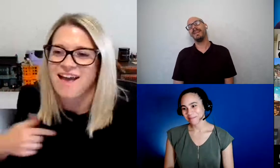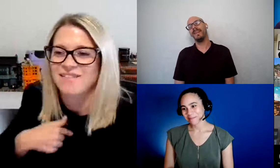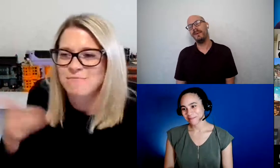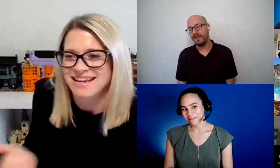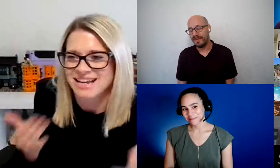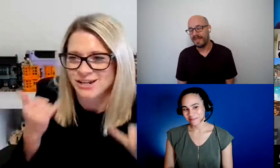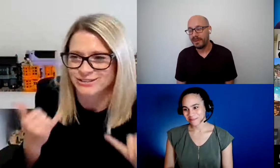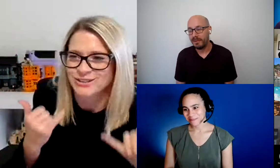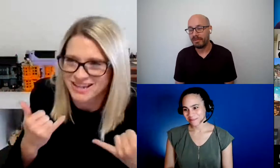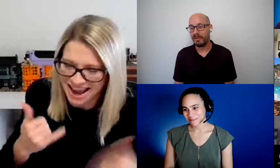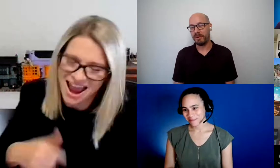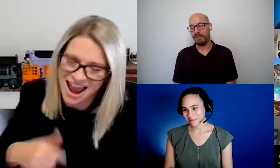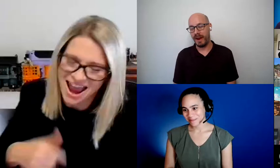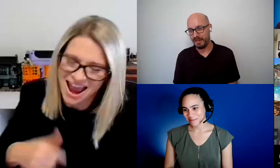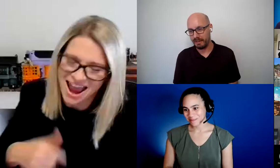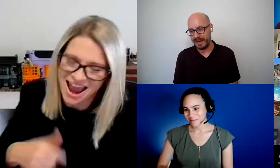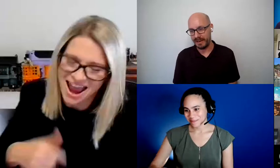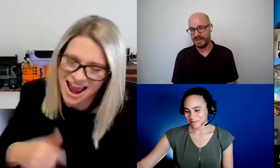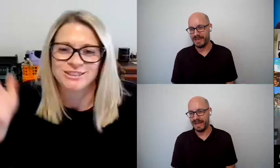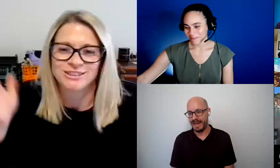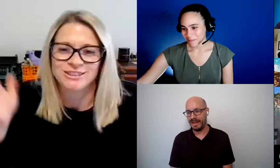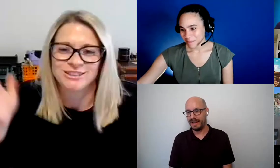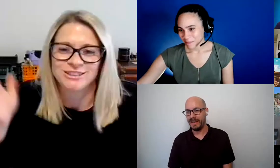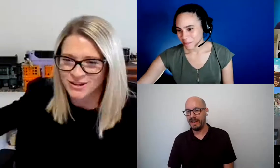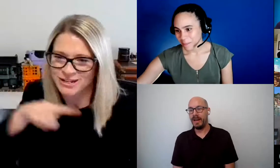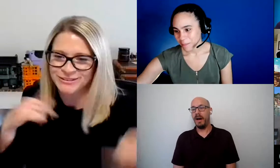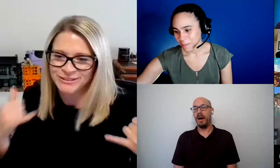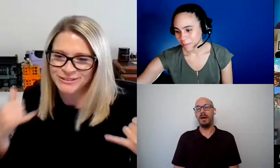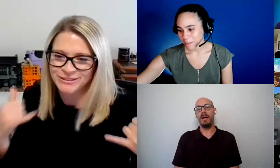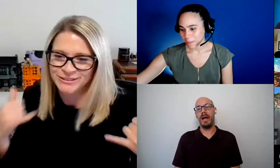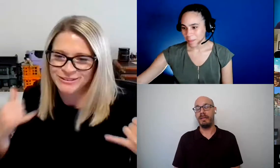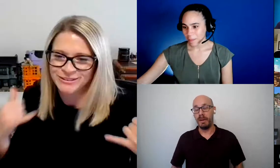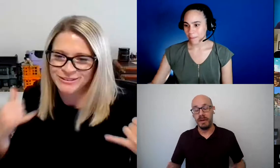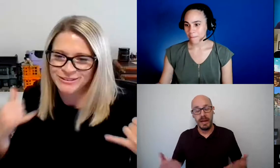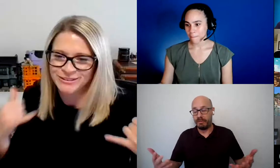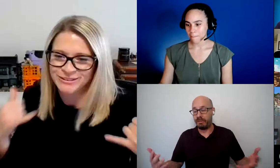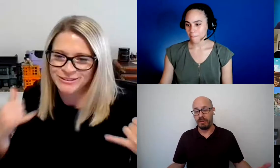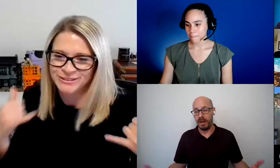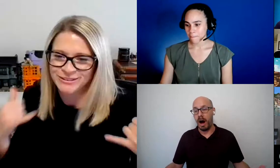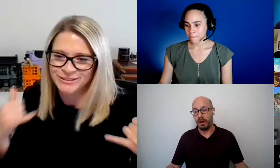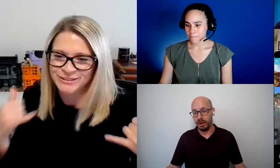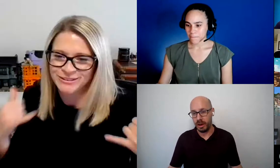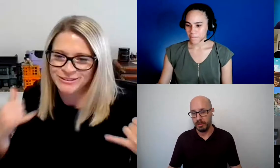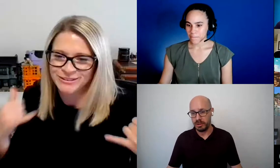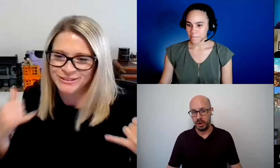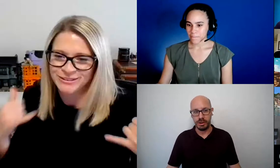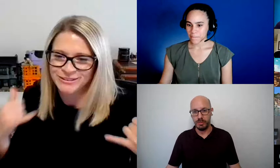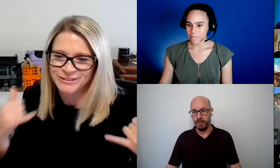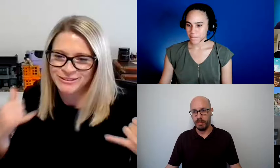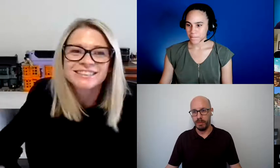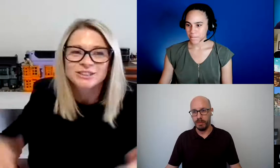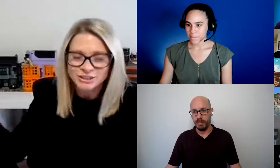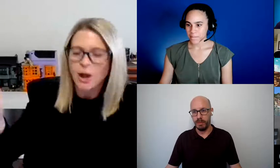Hello. Thank you so much for having me here today. It's been, it's just an honor to come and talk to you all today.